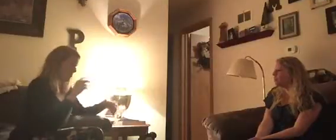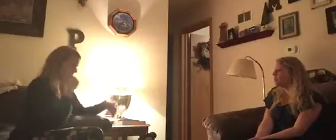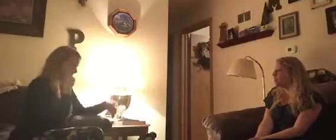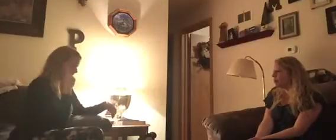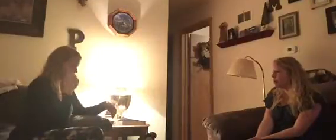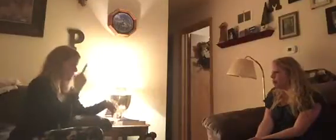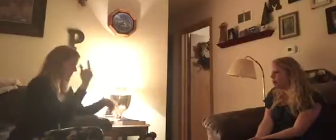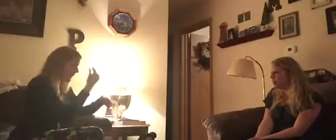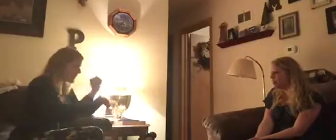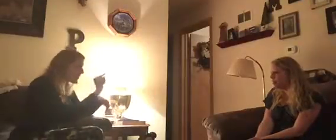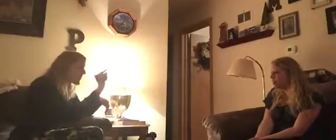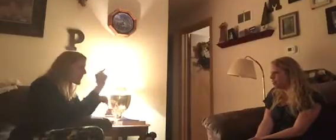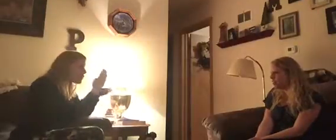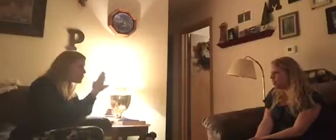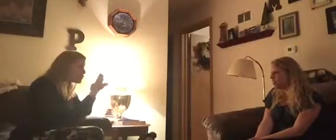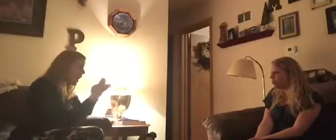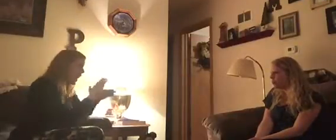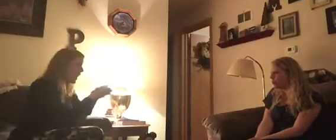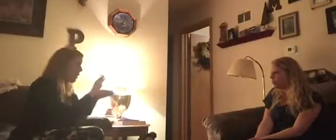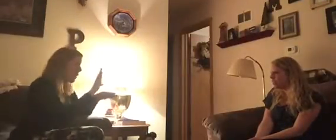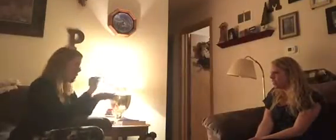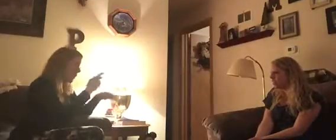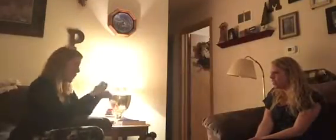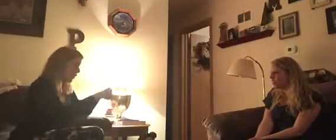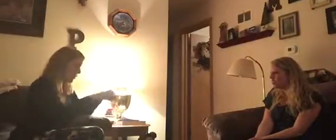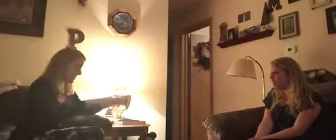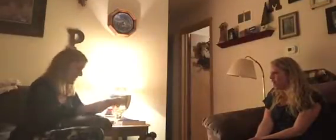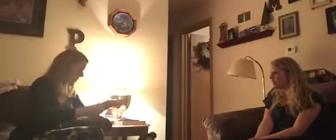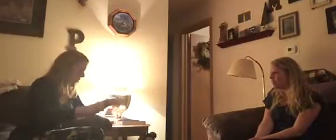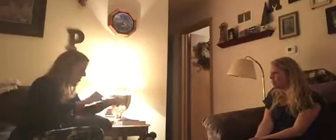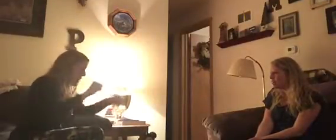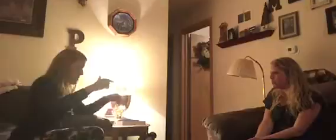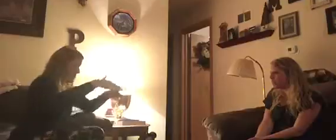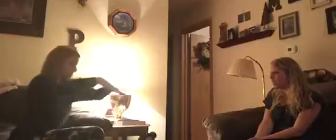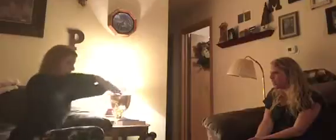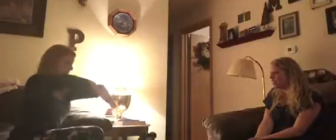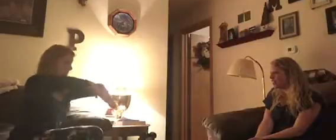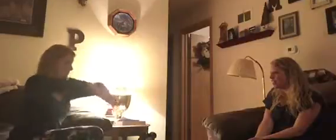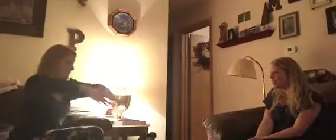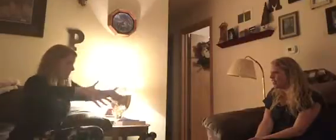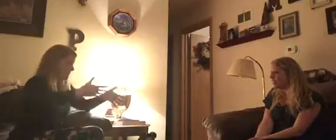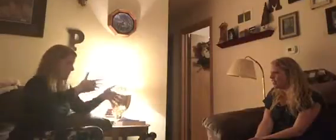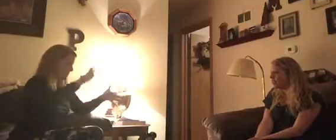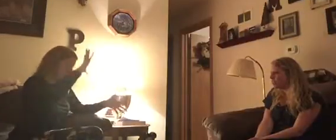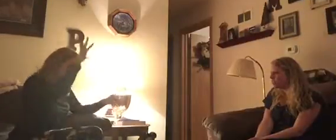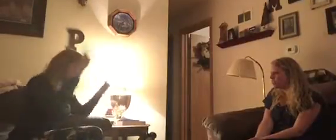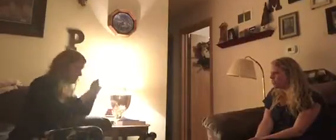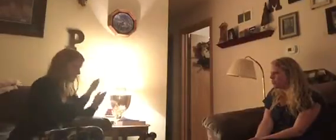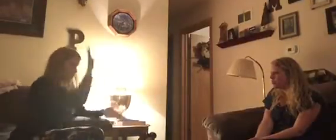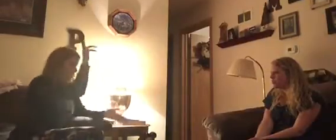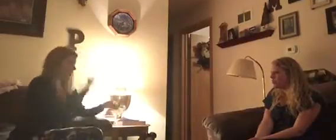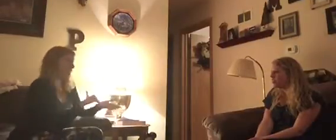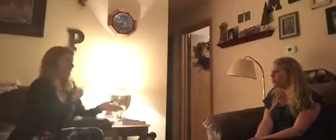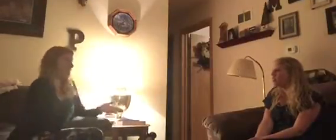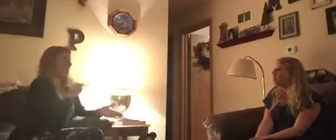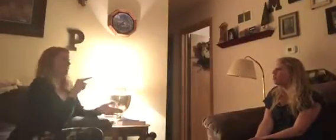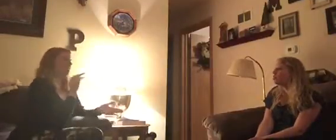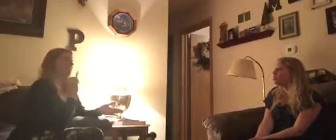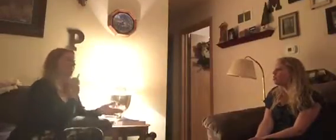the bumper, I think. It was like this little crack on the bumper, and it was all put in, the hood was